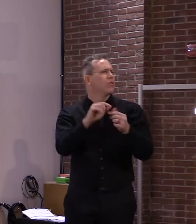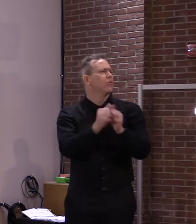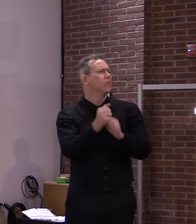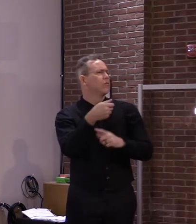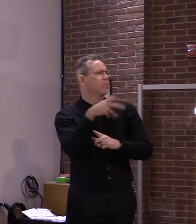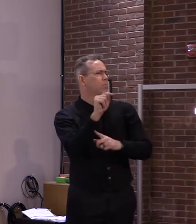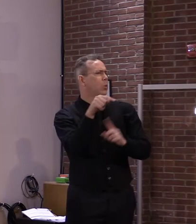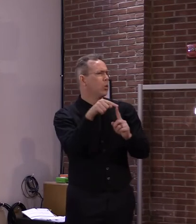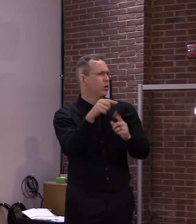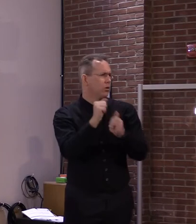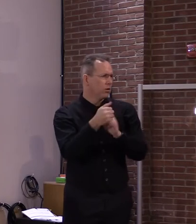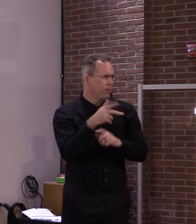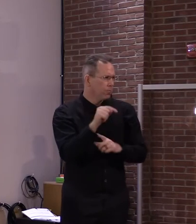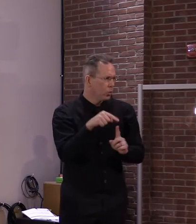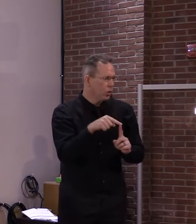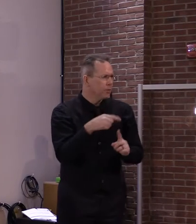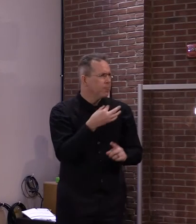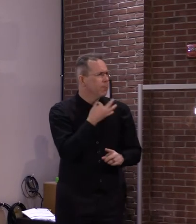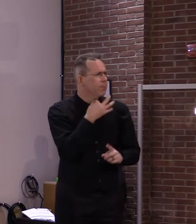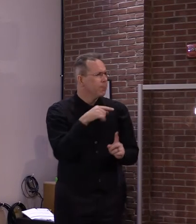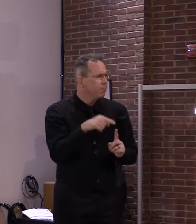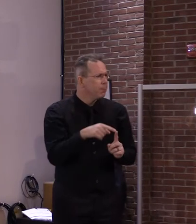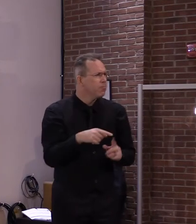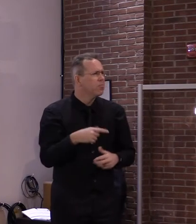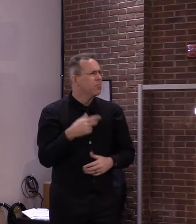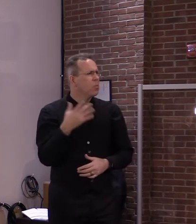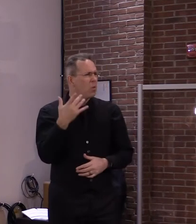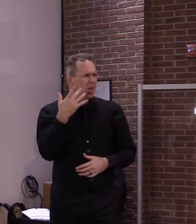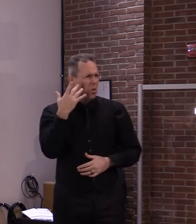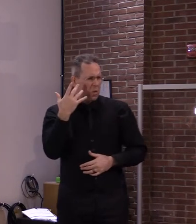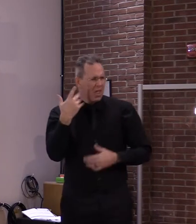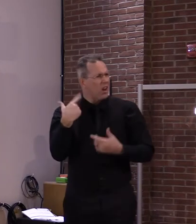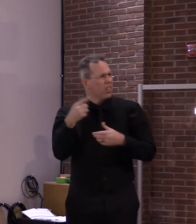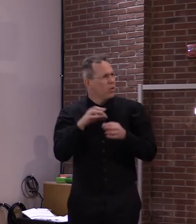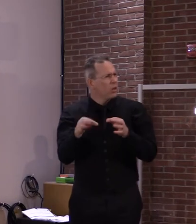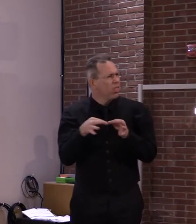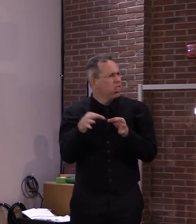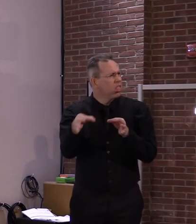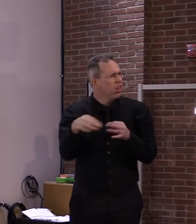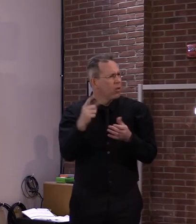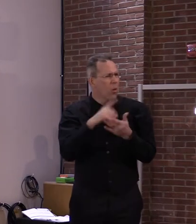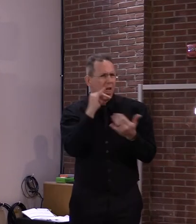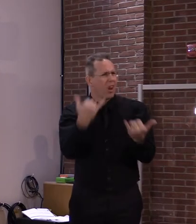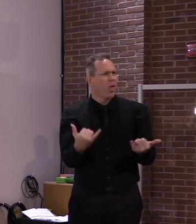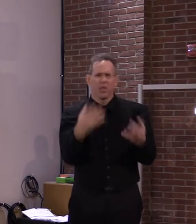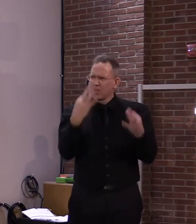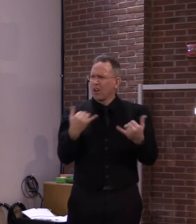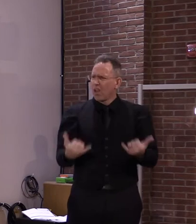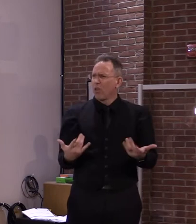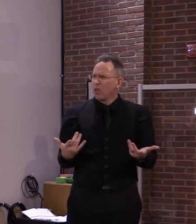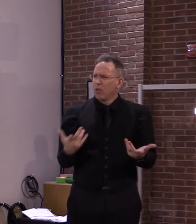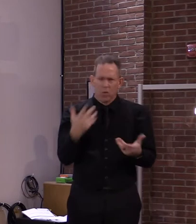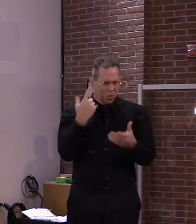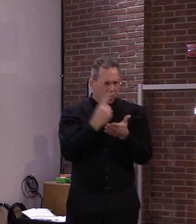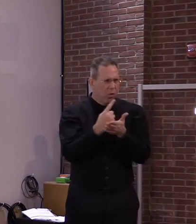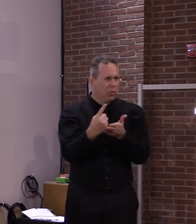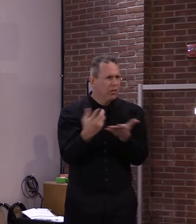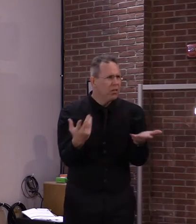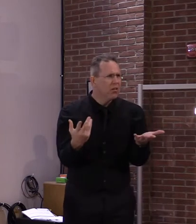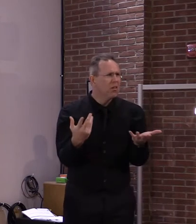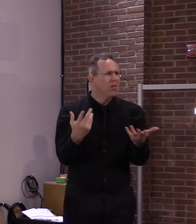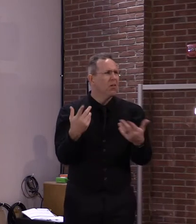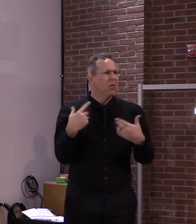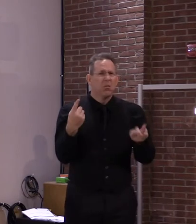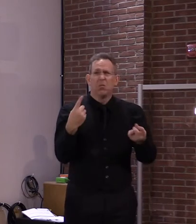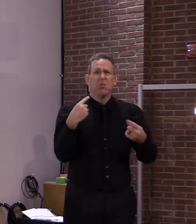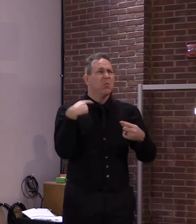be why wait another week to start why not sooner uh my understanding from many schools is that they could begin play as soon